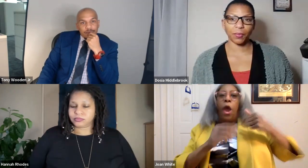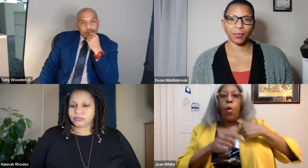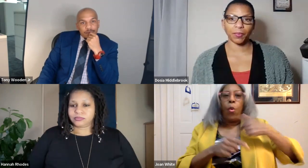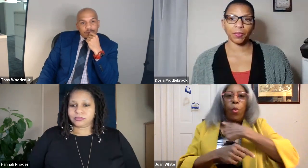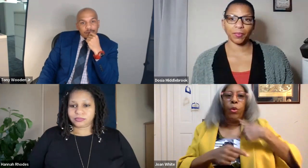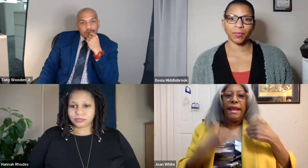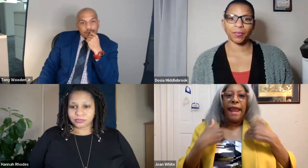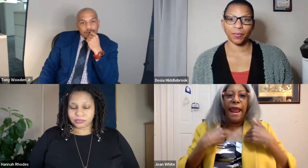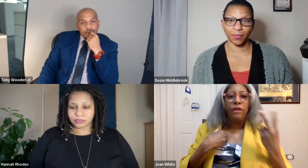the